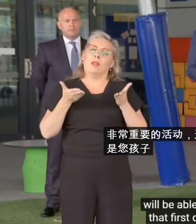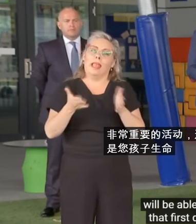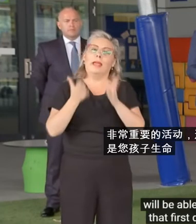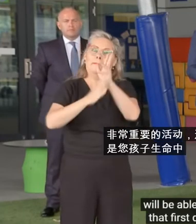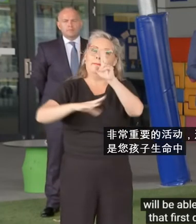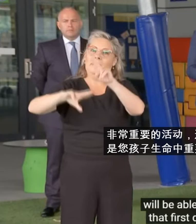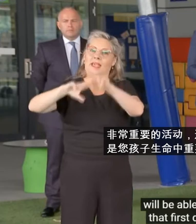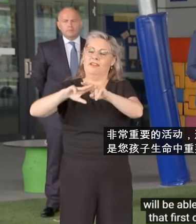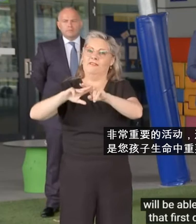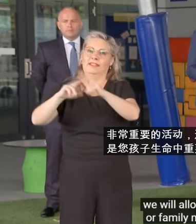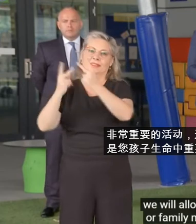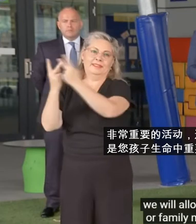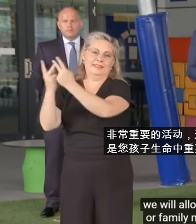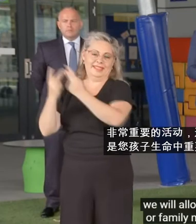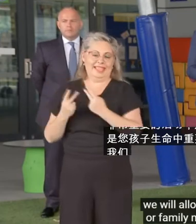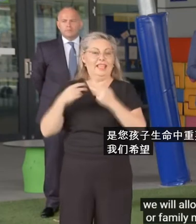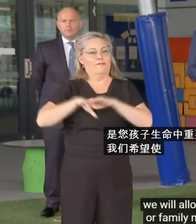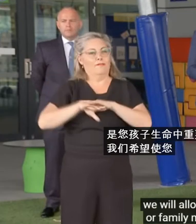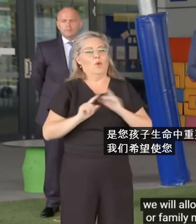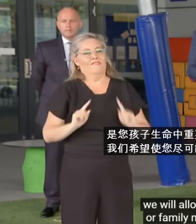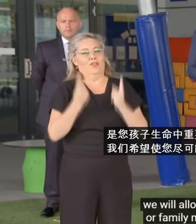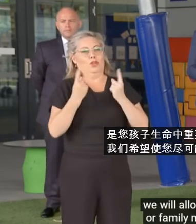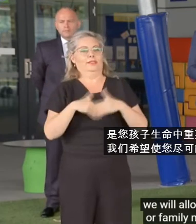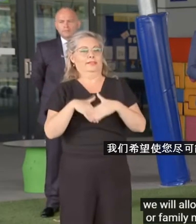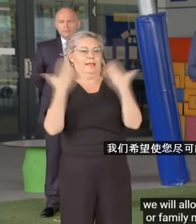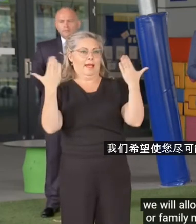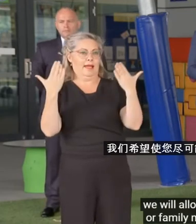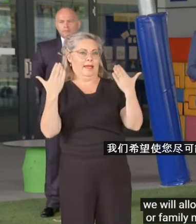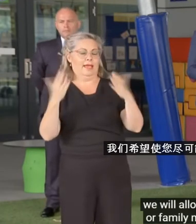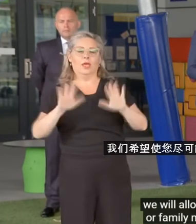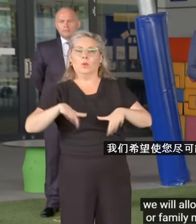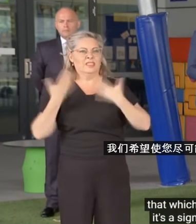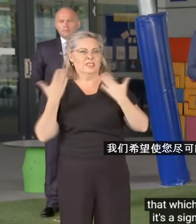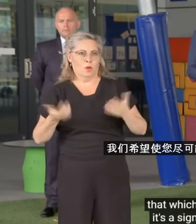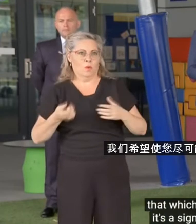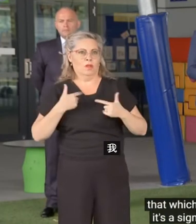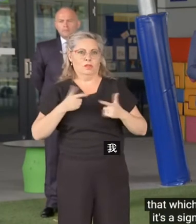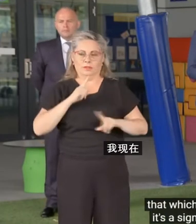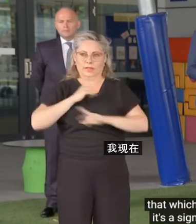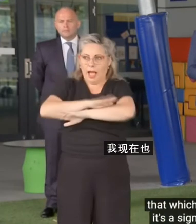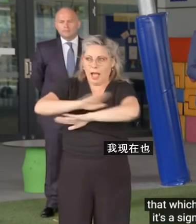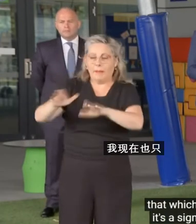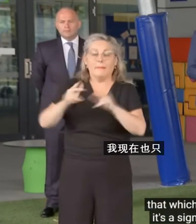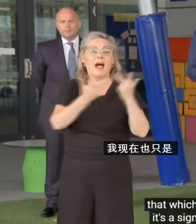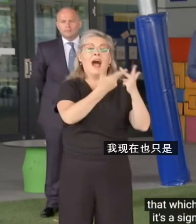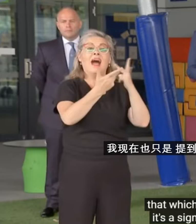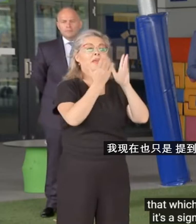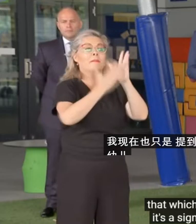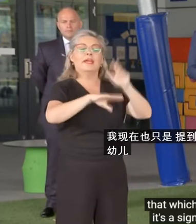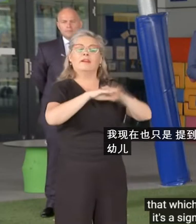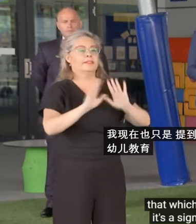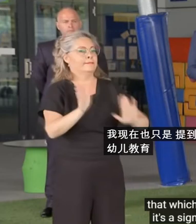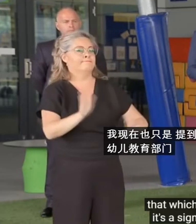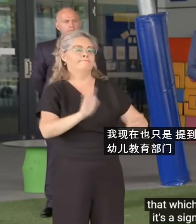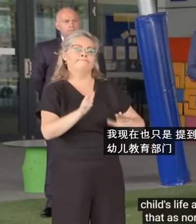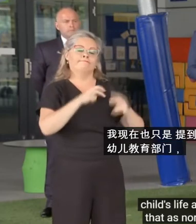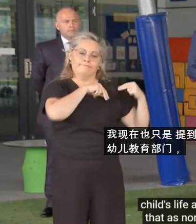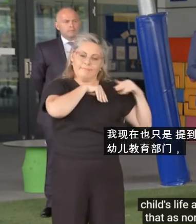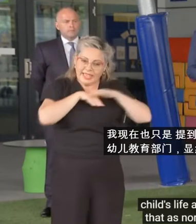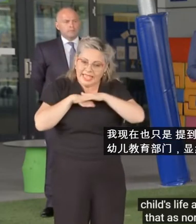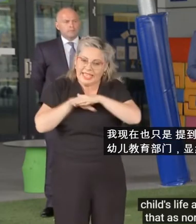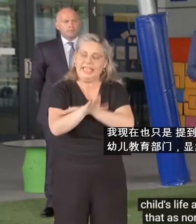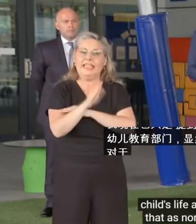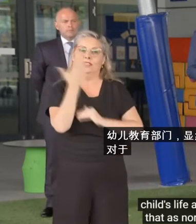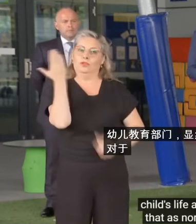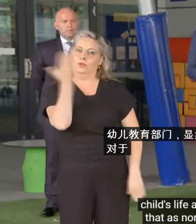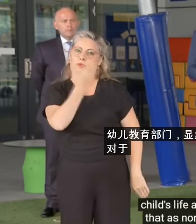significant day in your child's life and we want to make that as normal as possible for you. Can I also now just mention the early childhood education